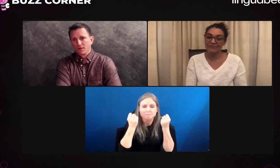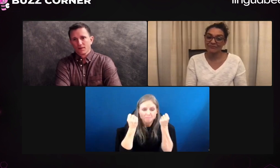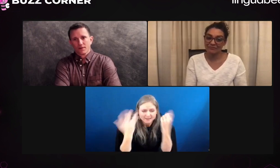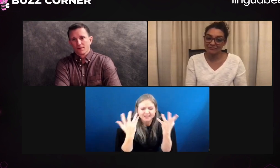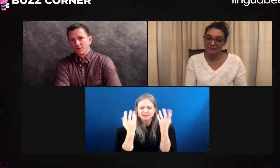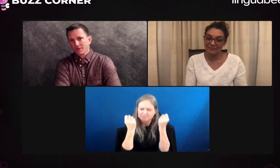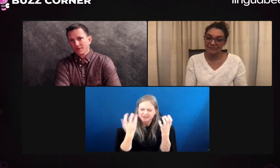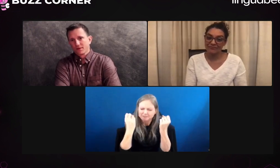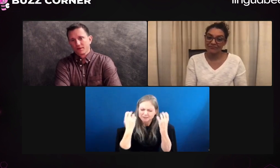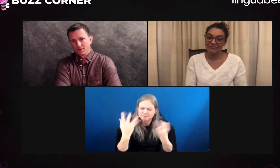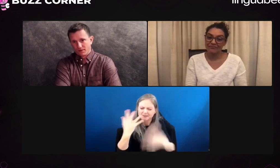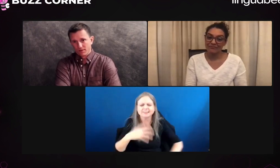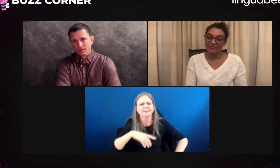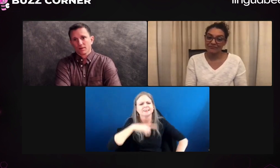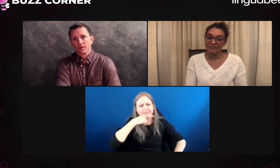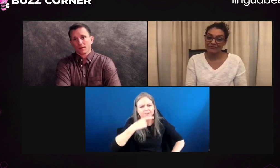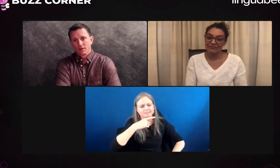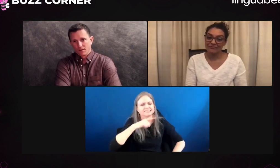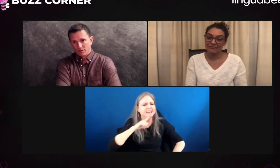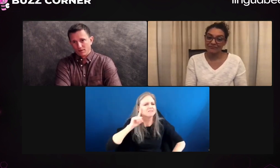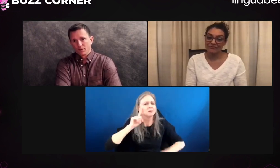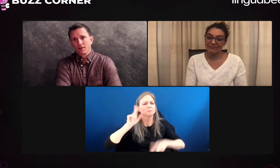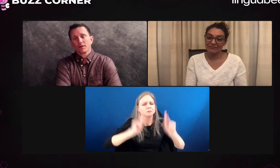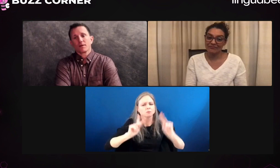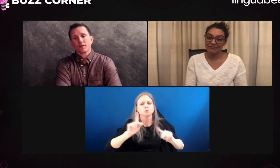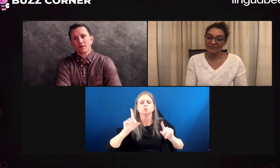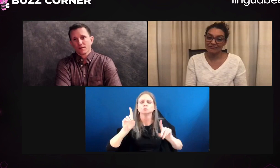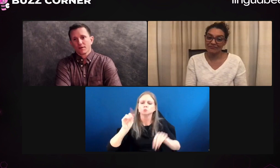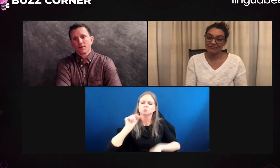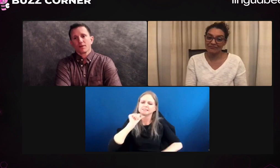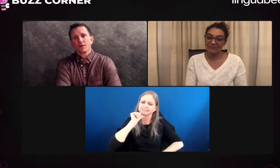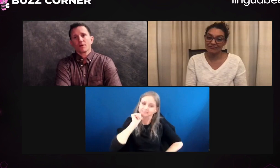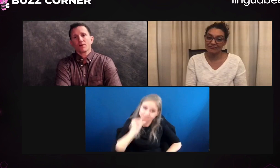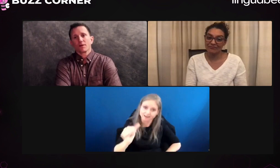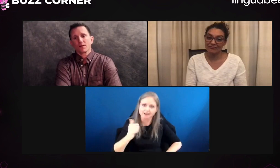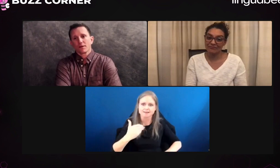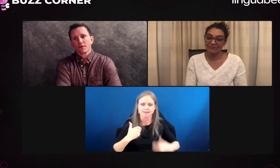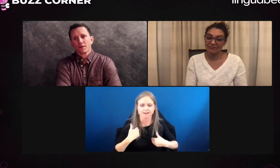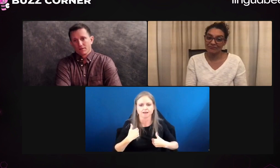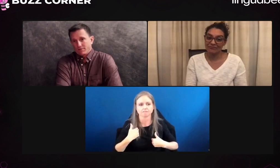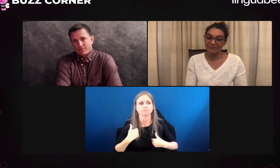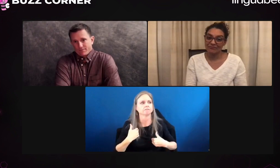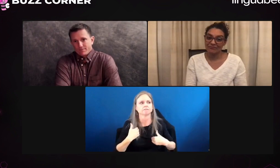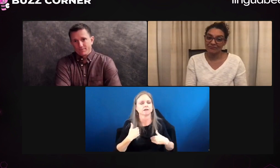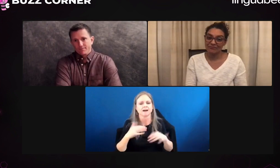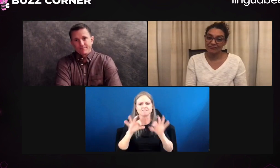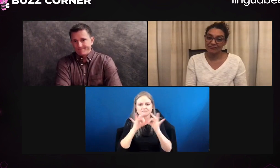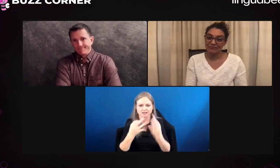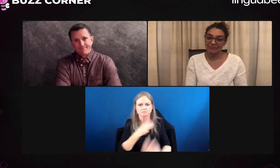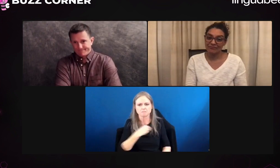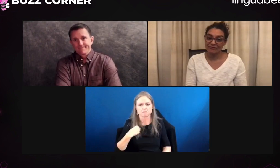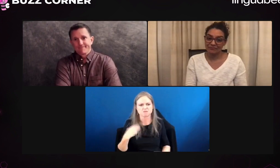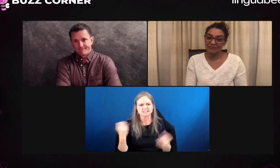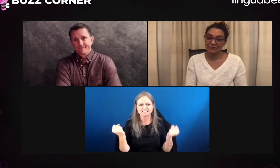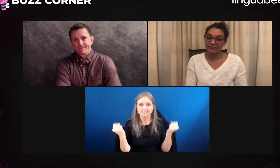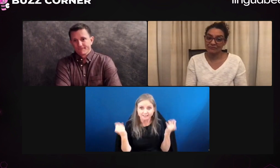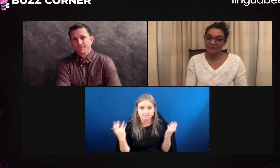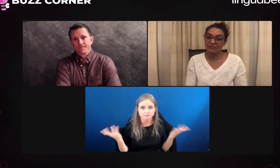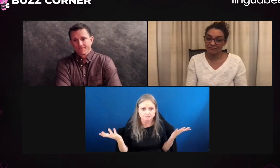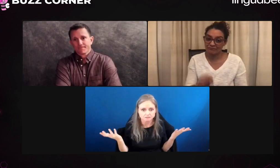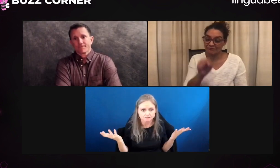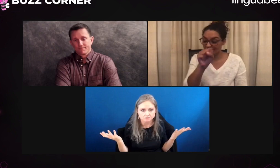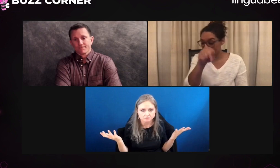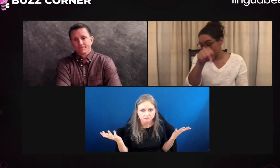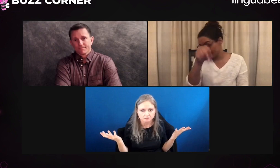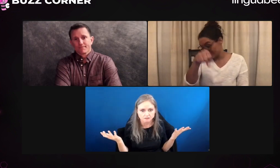away. Suppose I don't have that member of my family that can do that, right? There are many deaf people out there who do not have